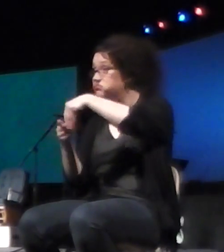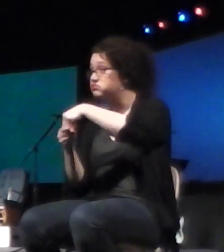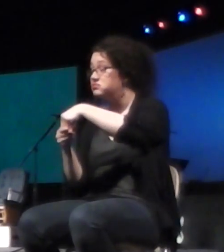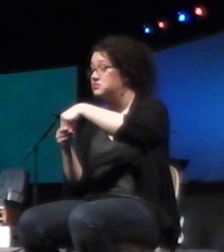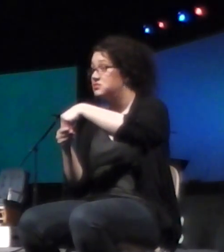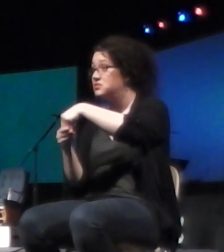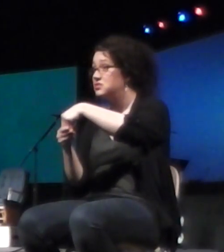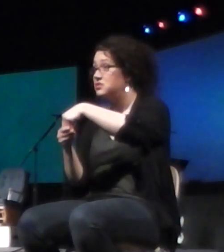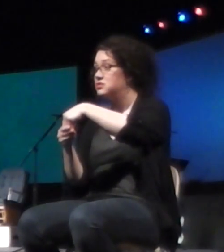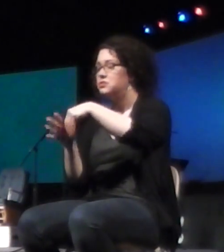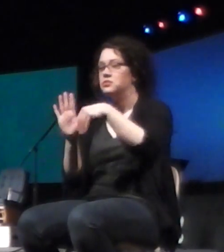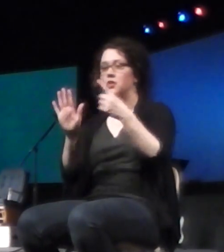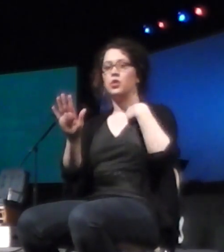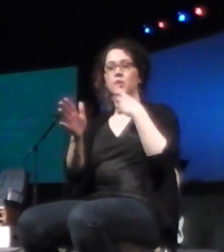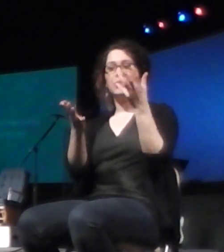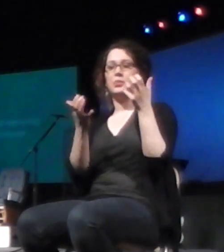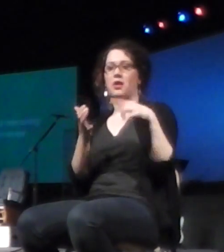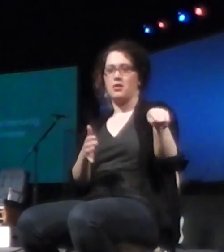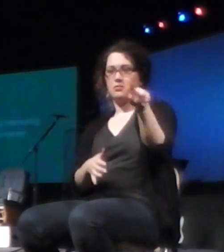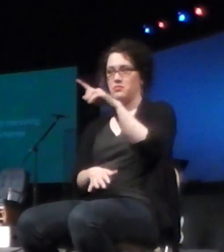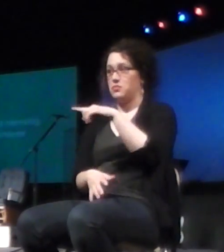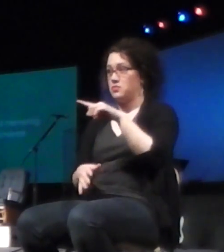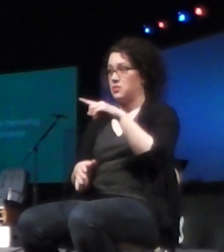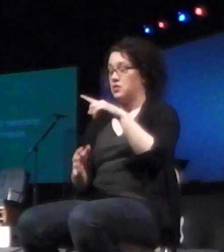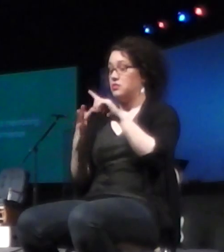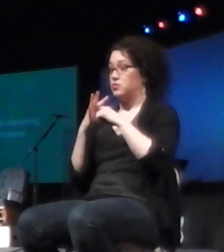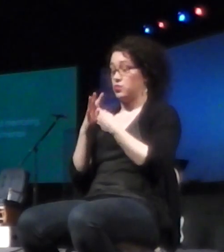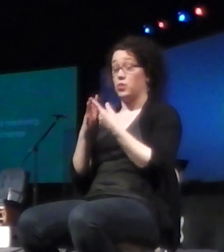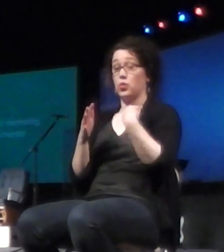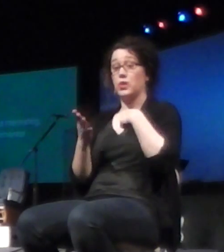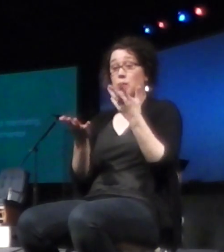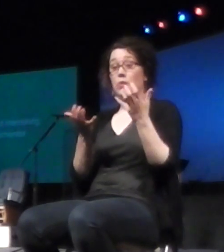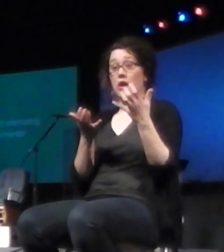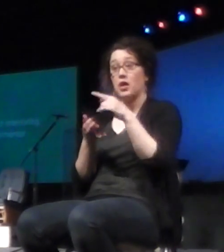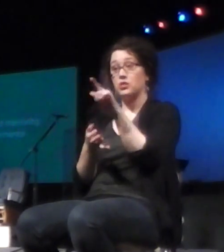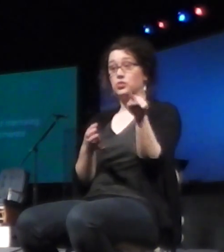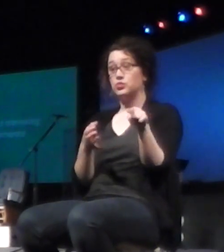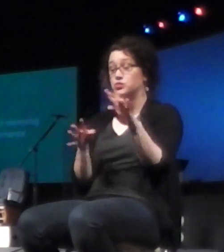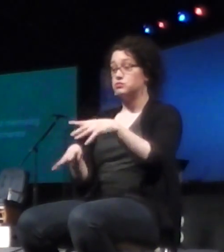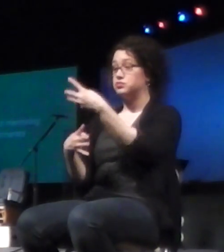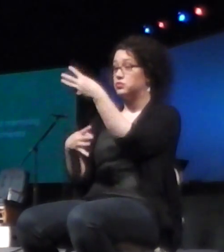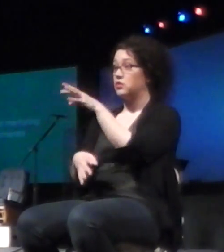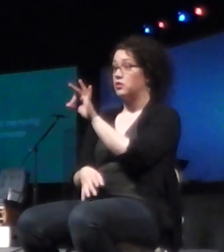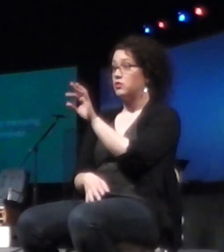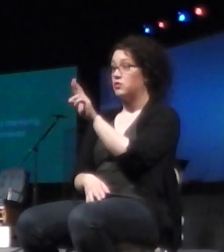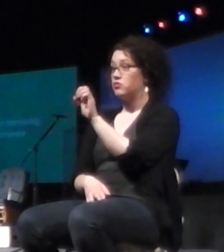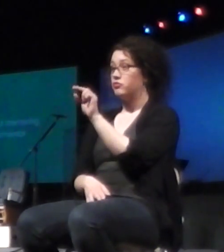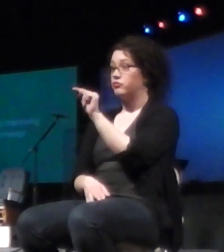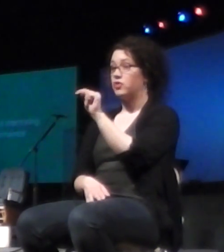kind of what we've done. We'd love for you, we're starting this mentoring initiative. We'd love for you to go to